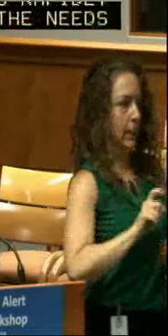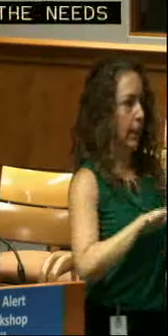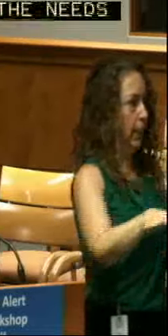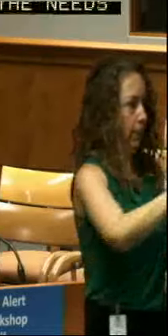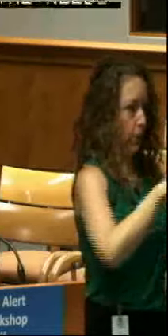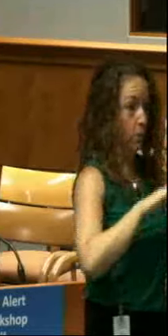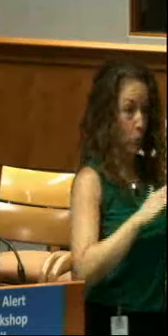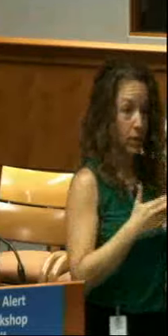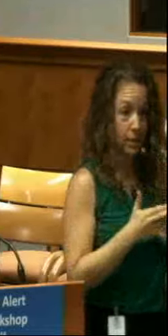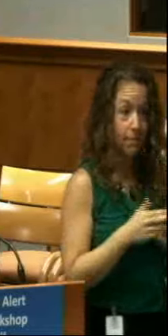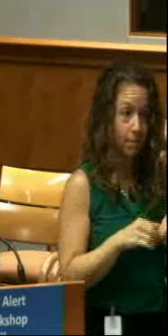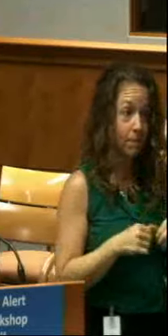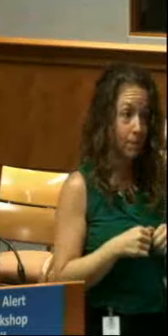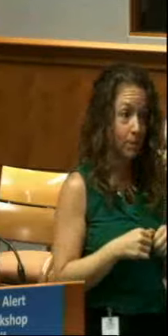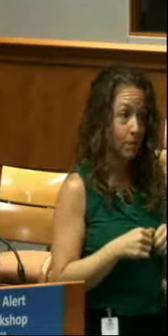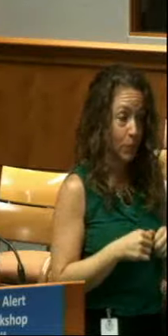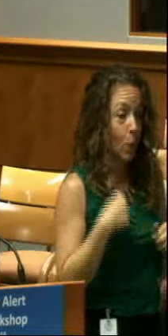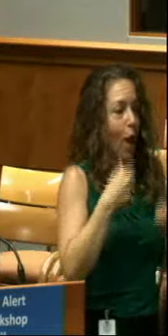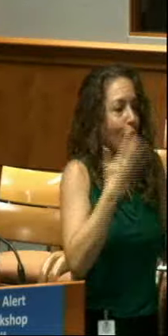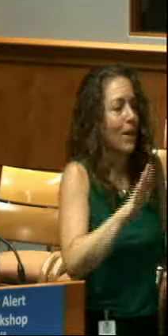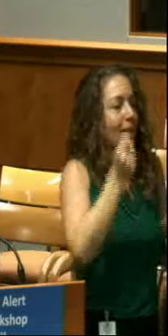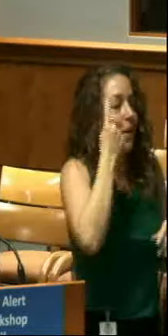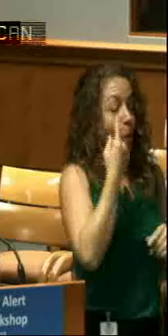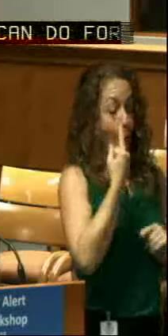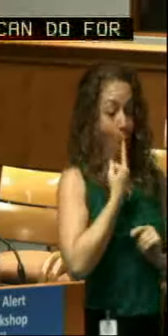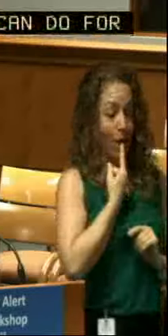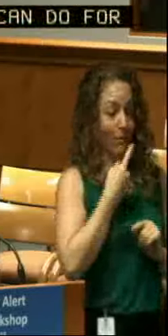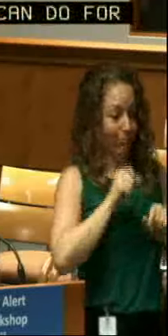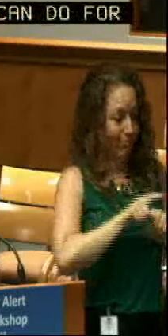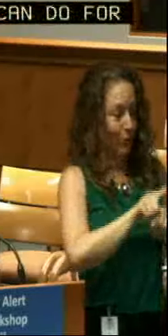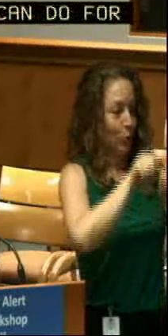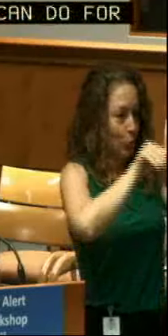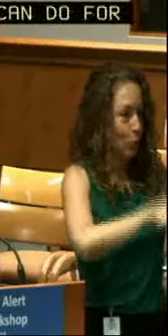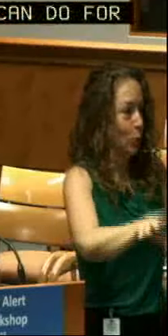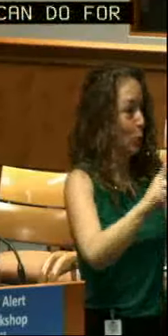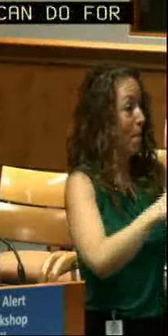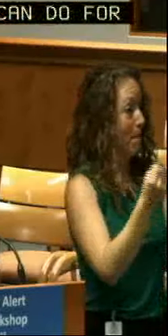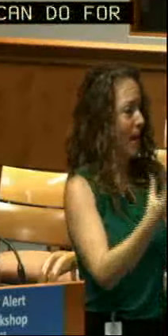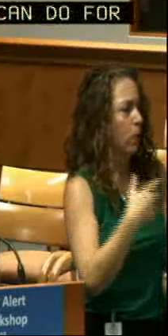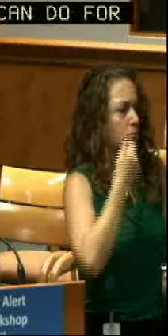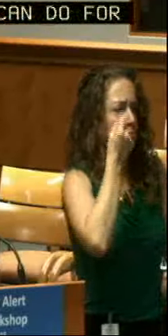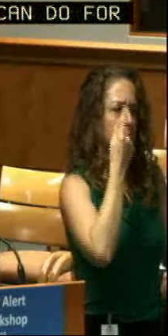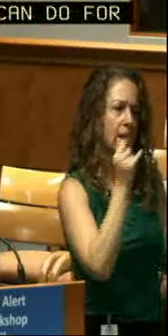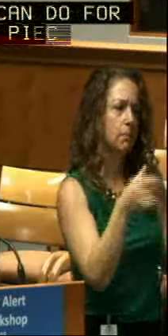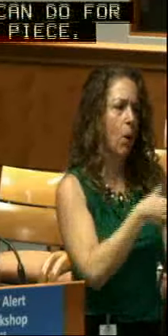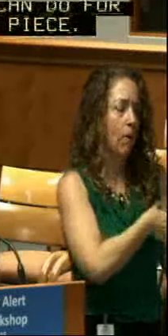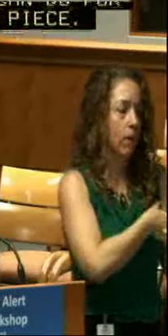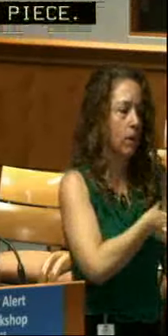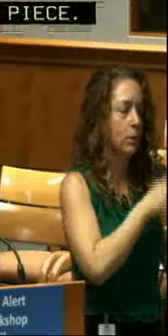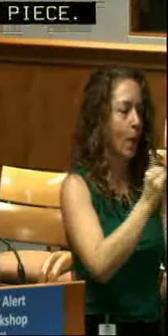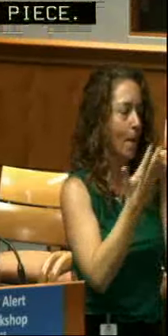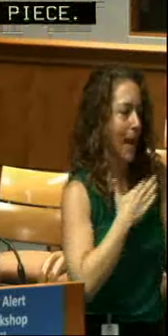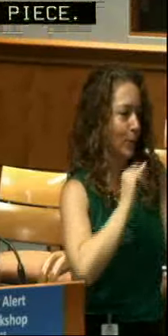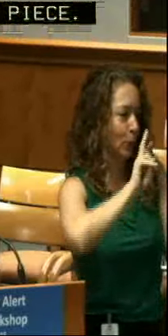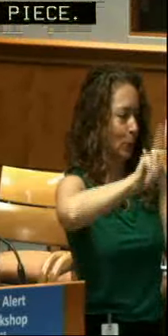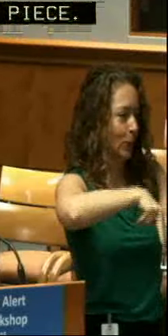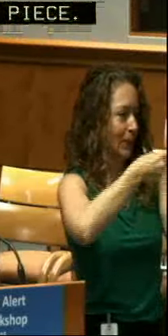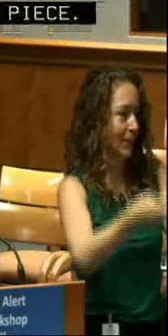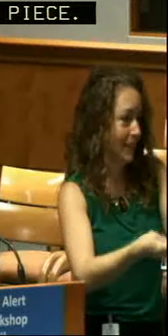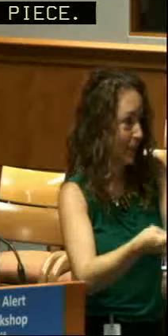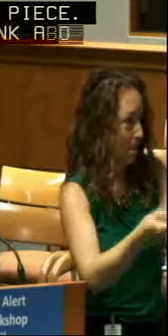do for us in the one-to-many piece. So I ask you today to think about how that many back to